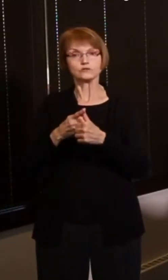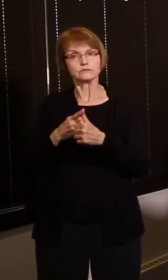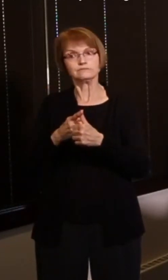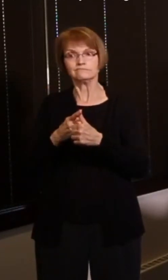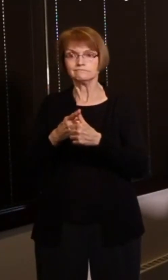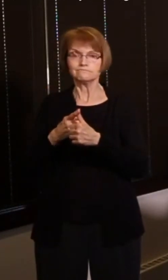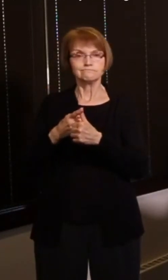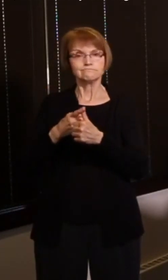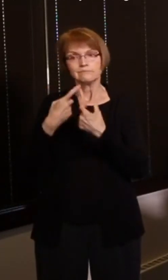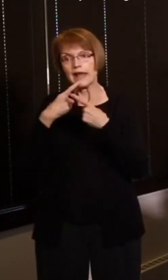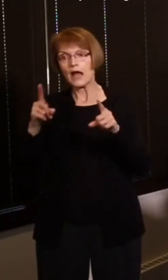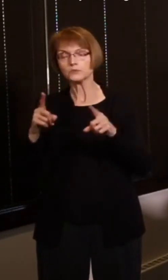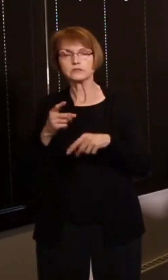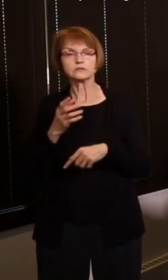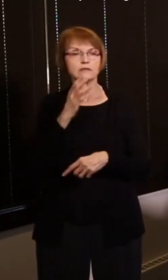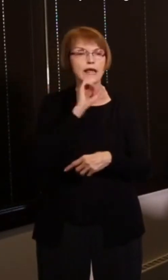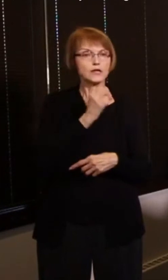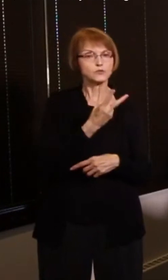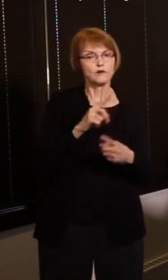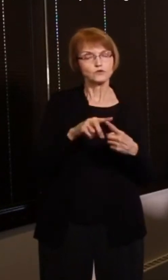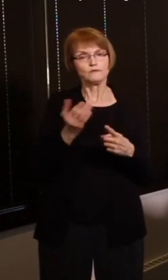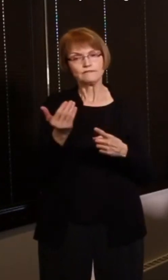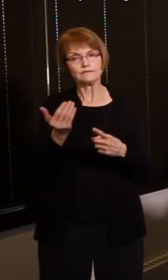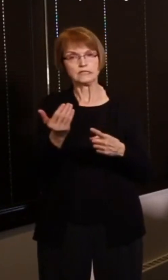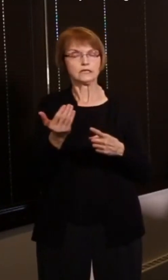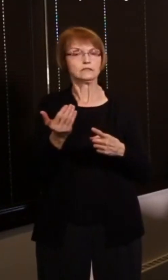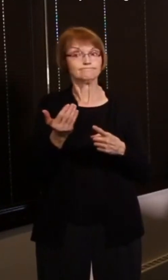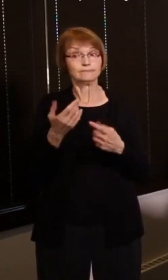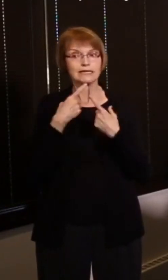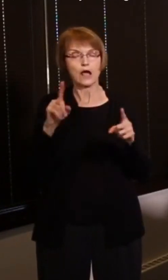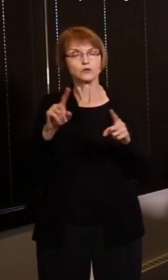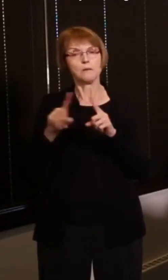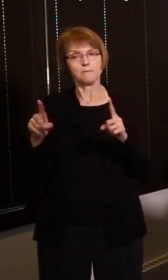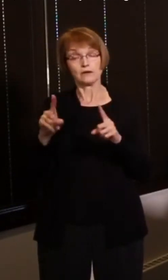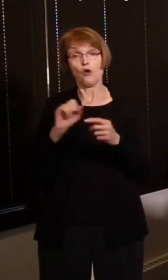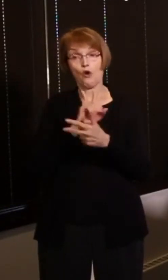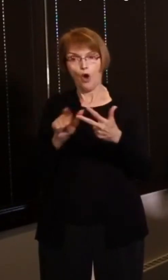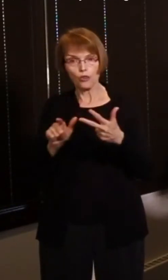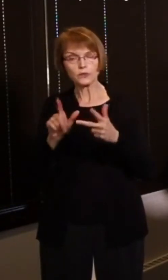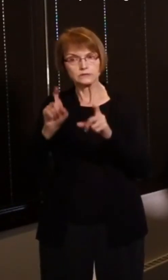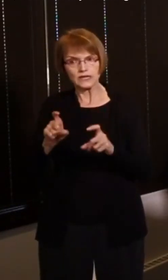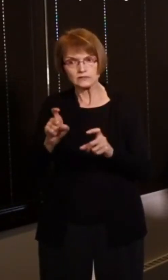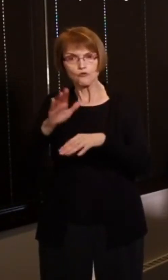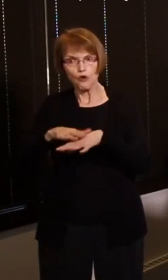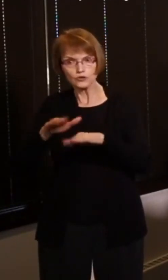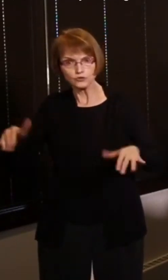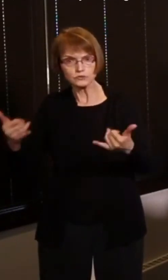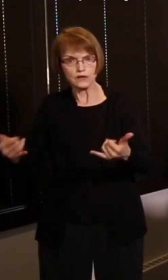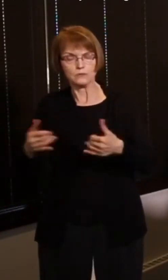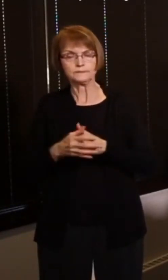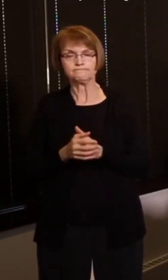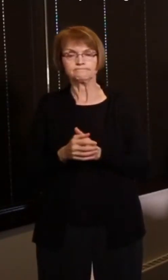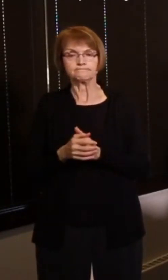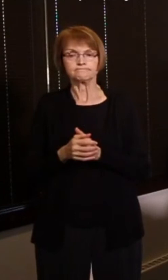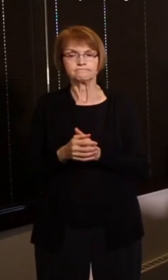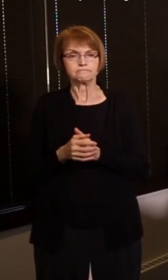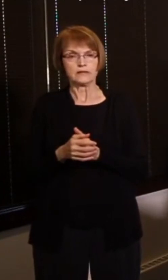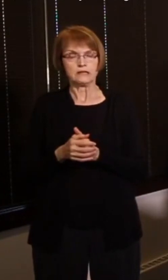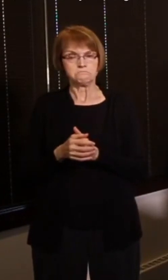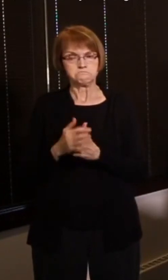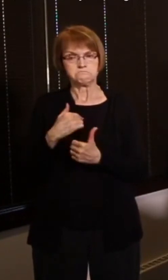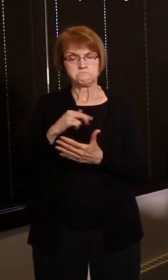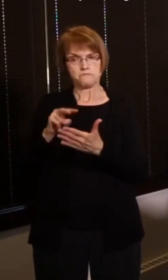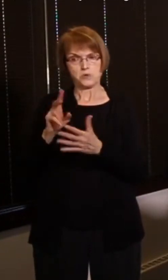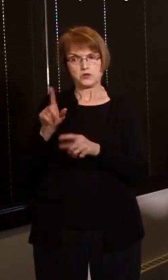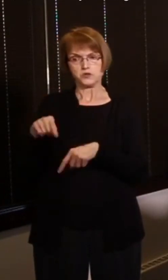with Pfizer, but all of them are going through trials right now. From everything that I've read, they're